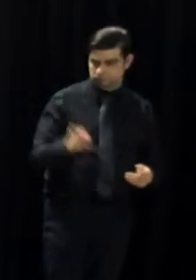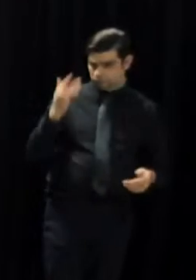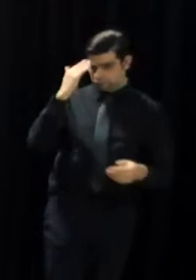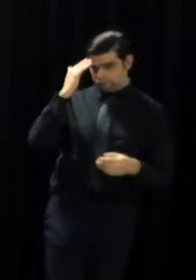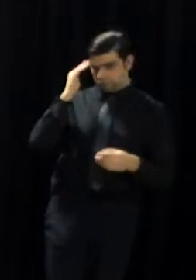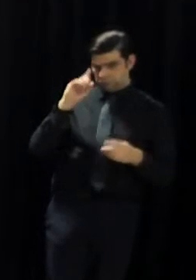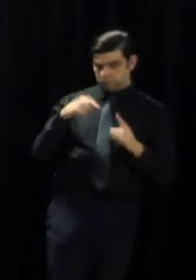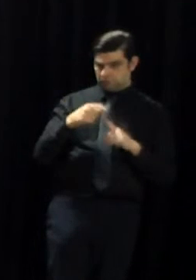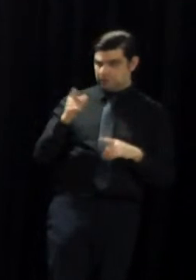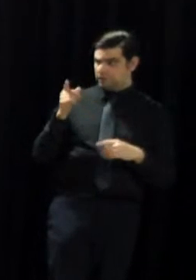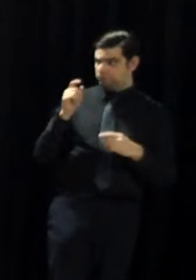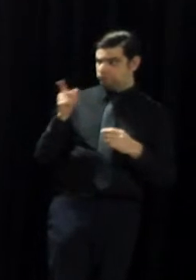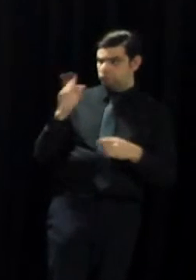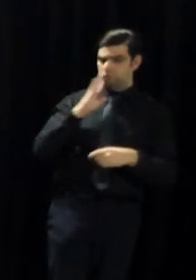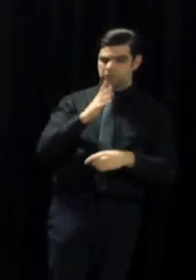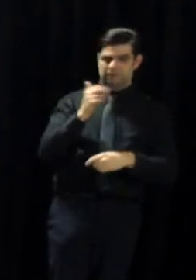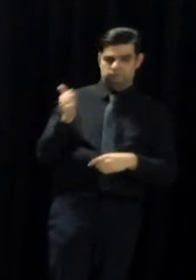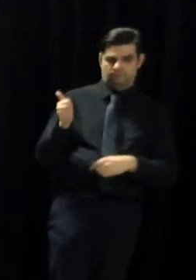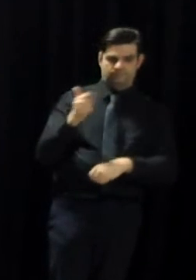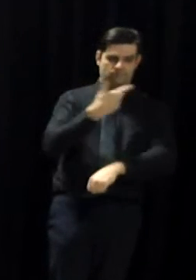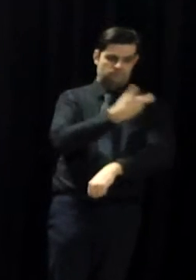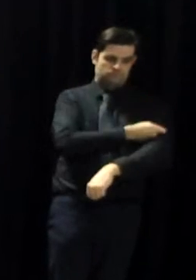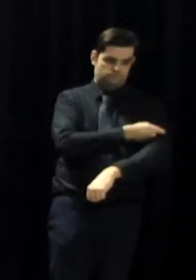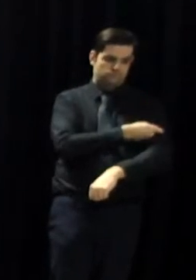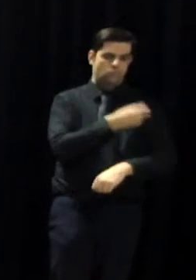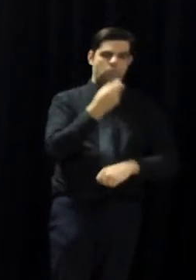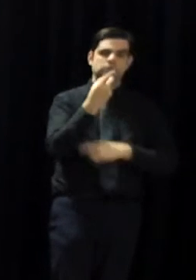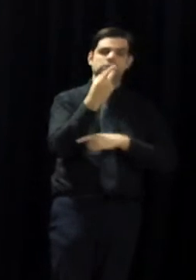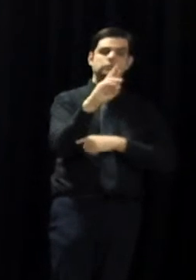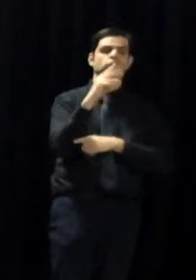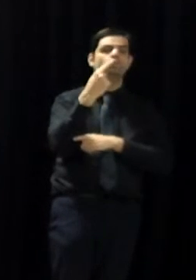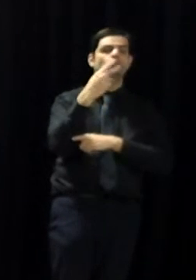one variable is with any of these, the